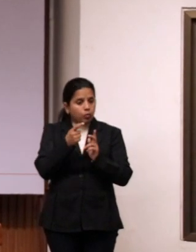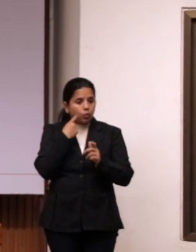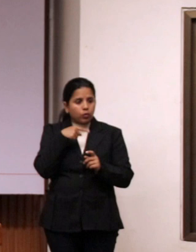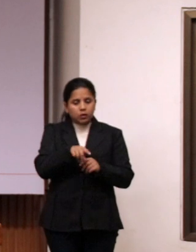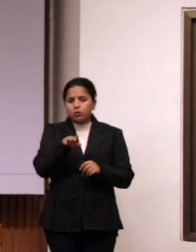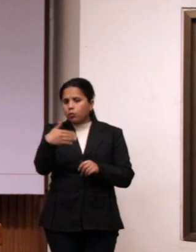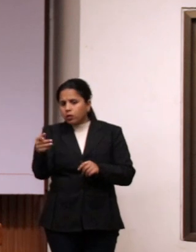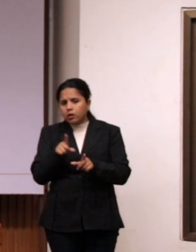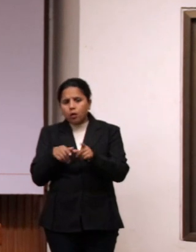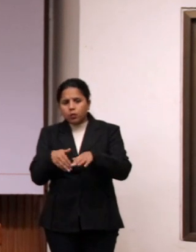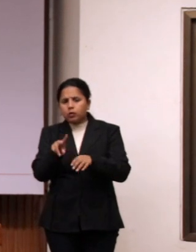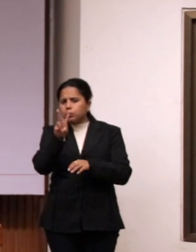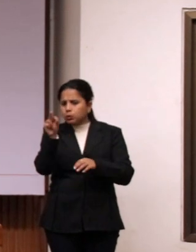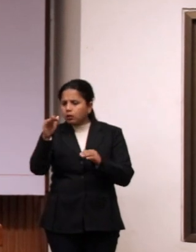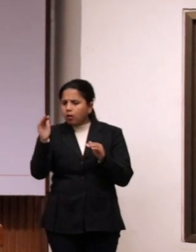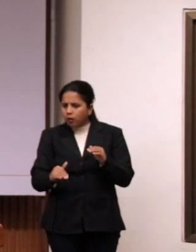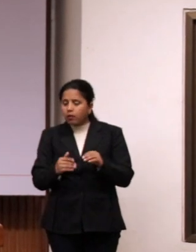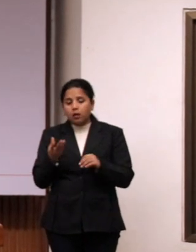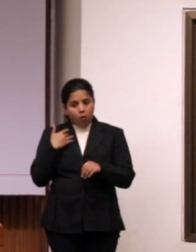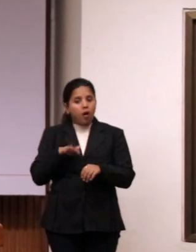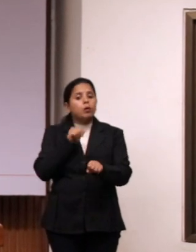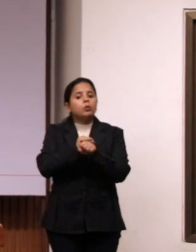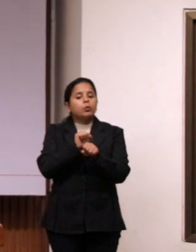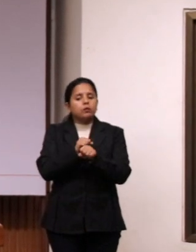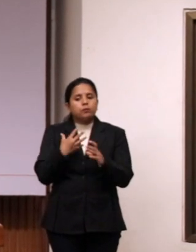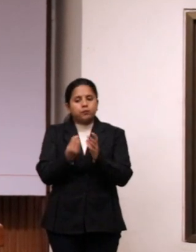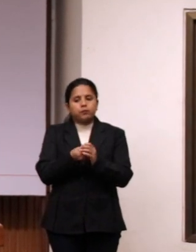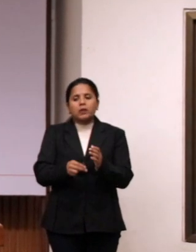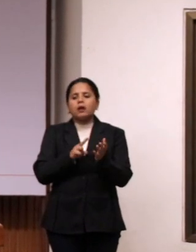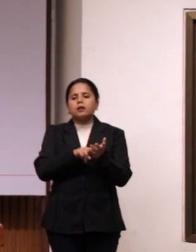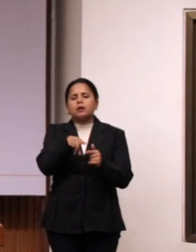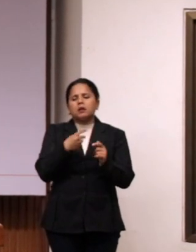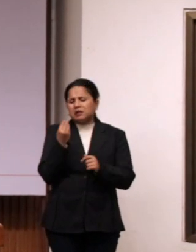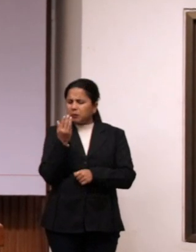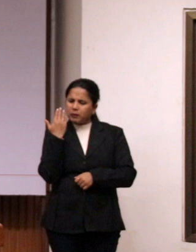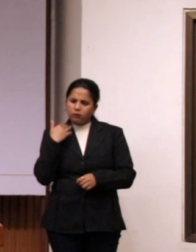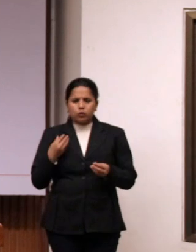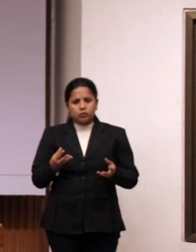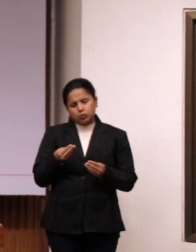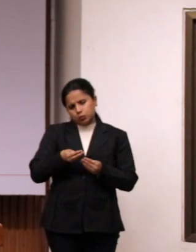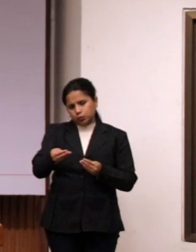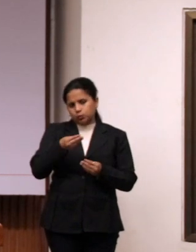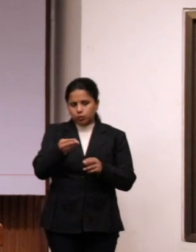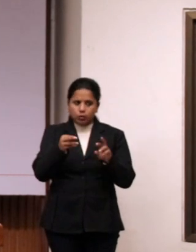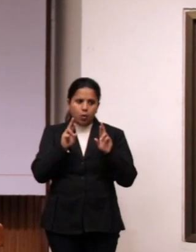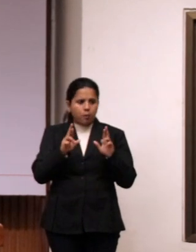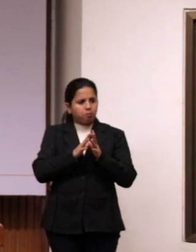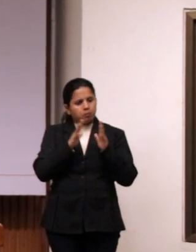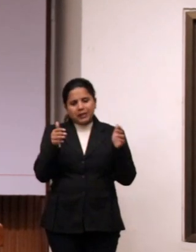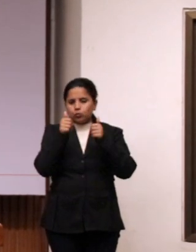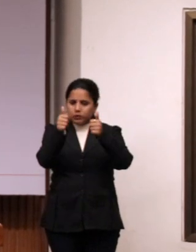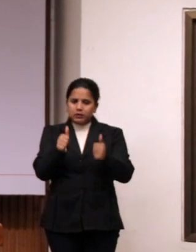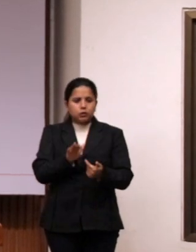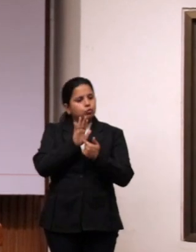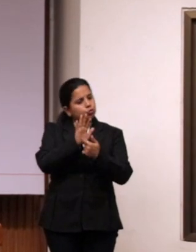than 200. That is one of the, recently now we are working with NIRI. We have just started, and soon we will come out with a big result